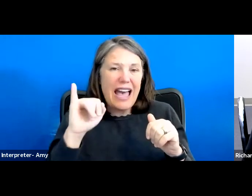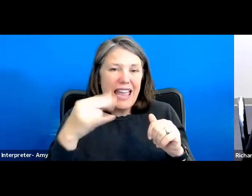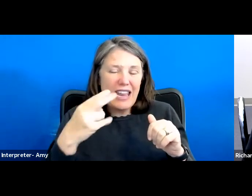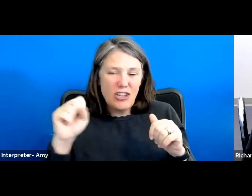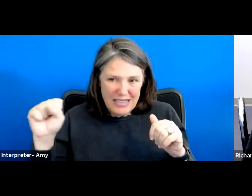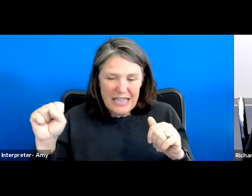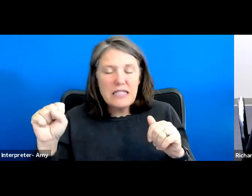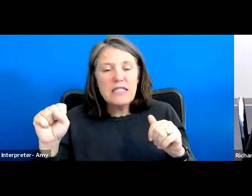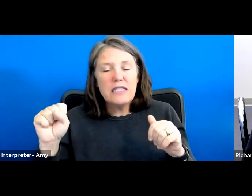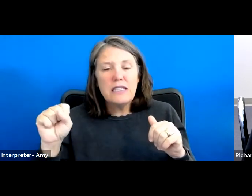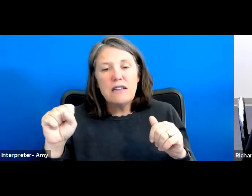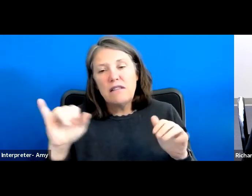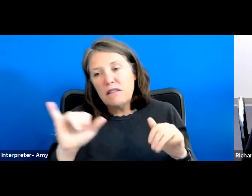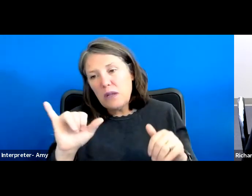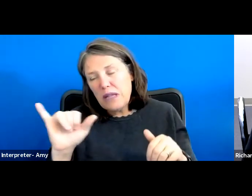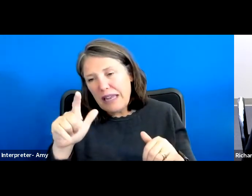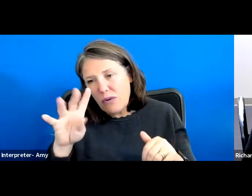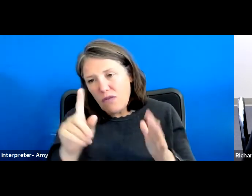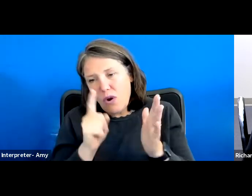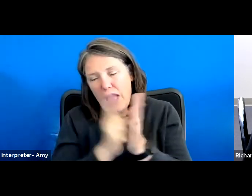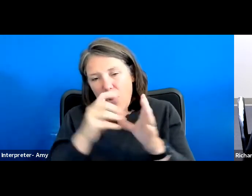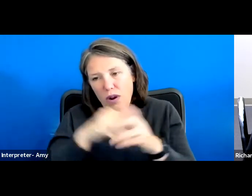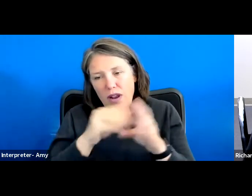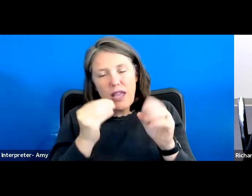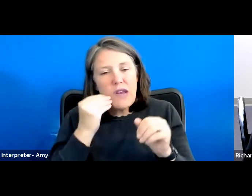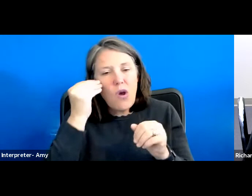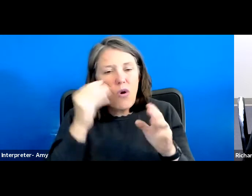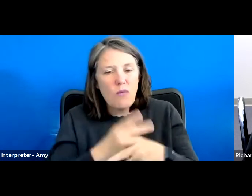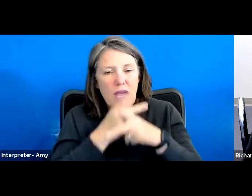as possibly 24-hour in-home care.